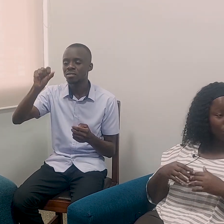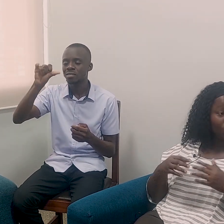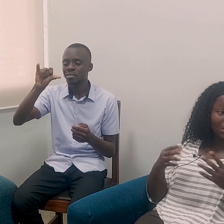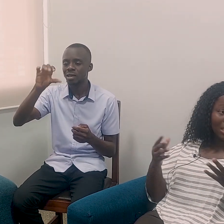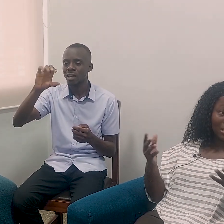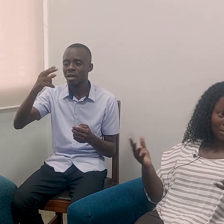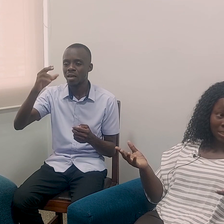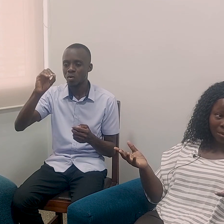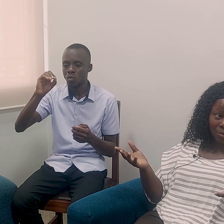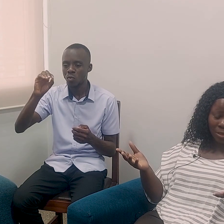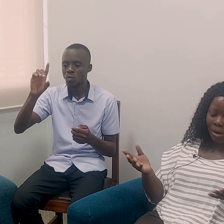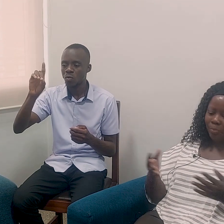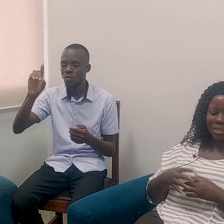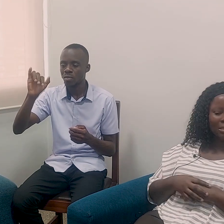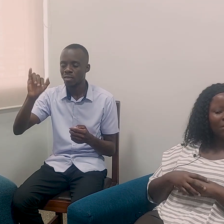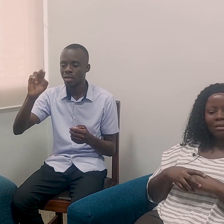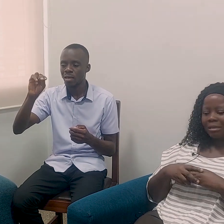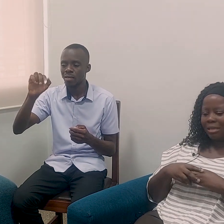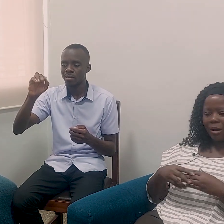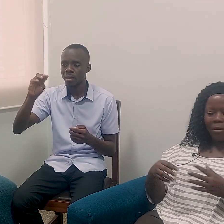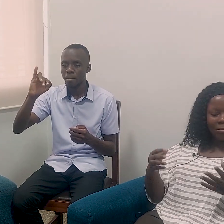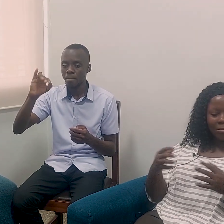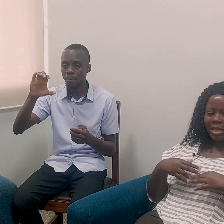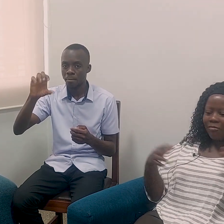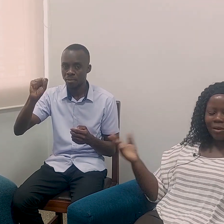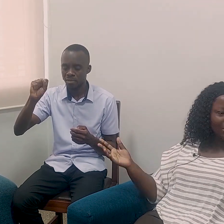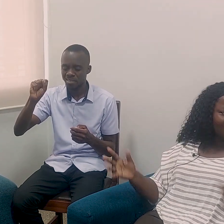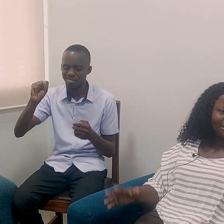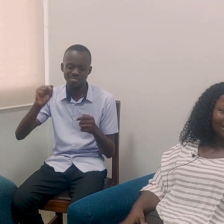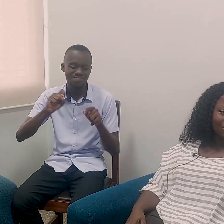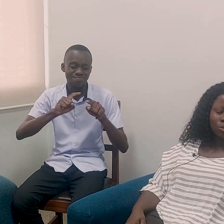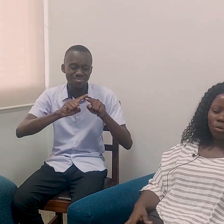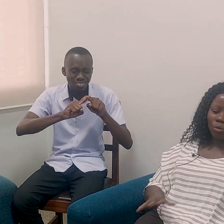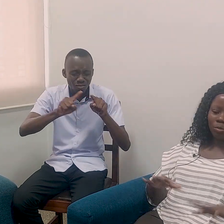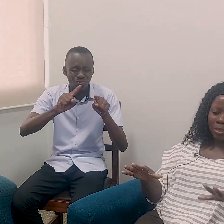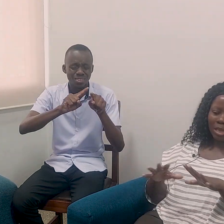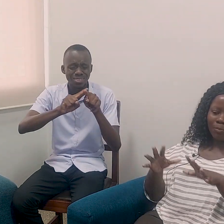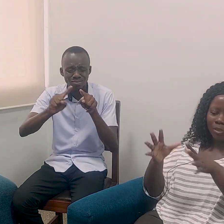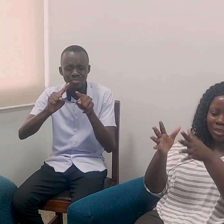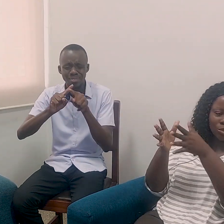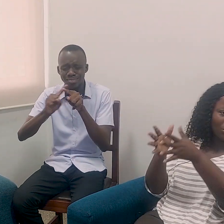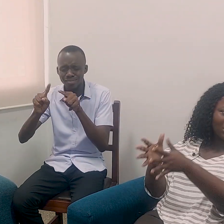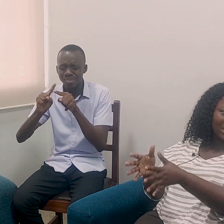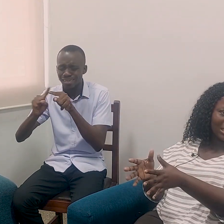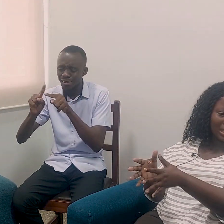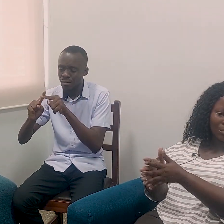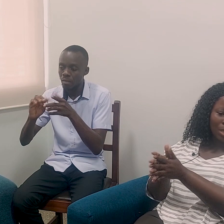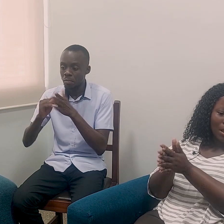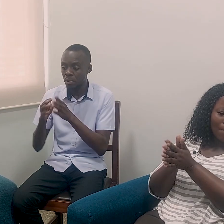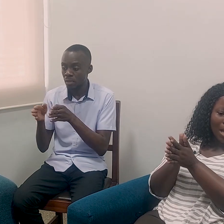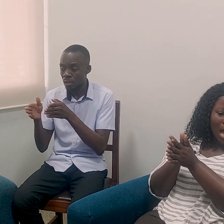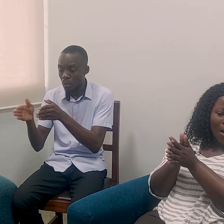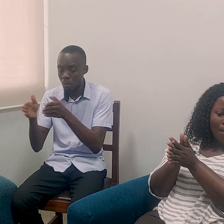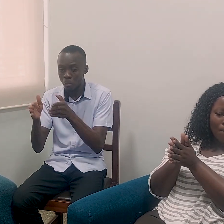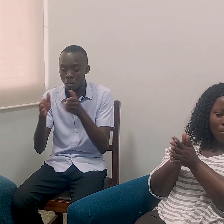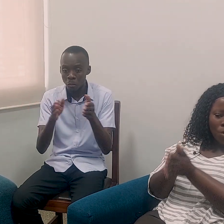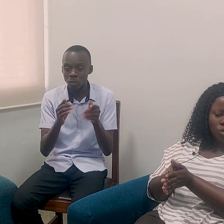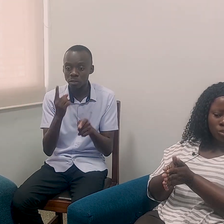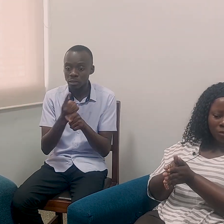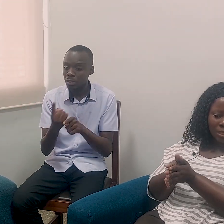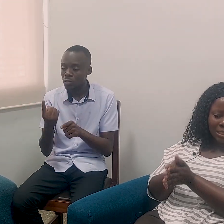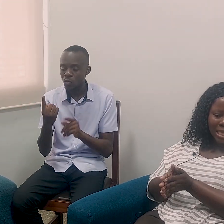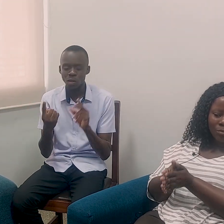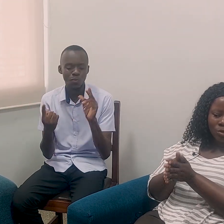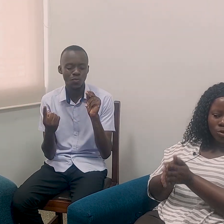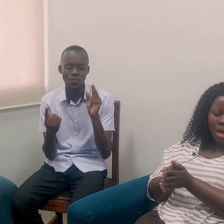psychodynamics, which we say psychotherapy. Yeah, they are varied. And so the approach is not just same. But most